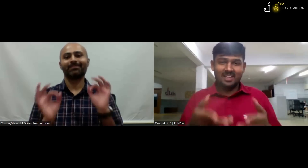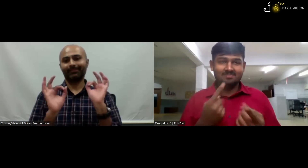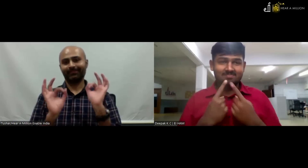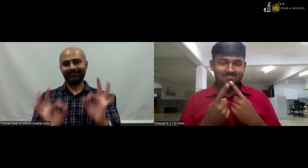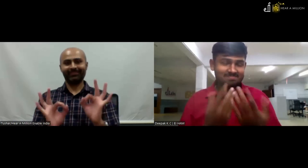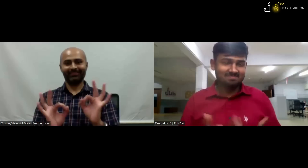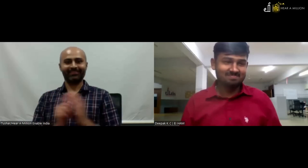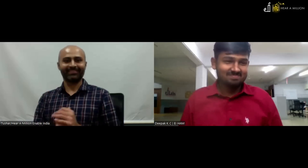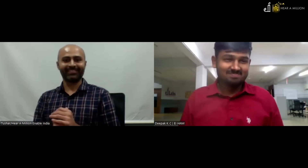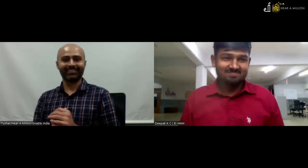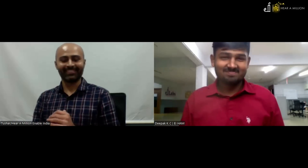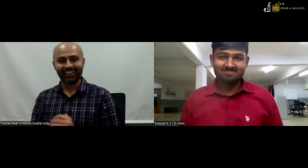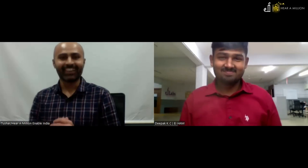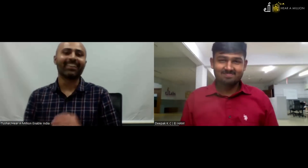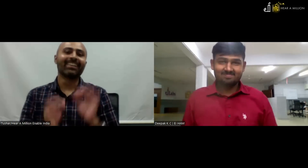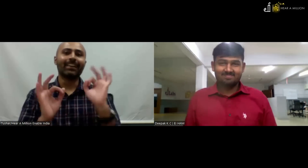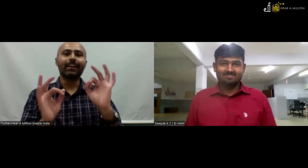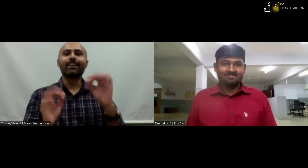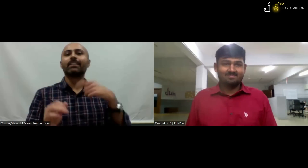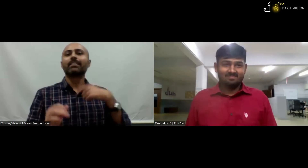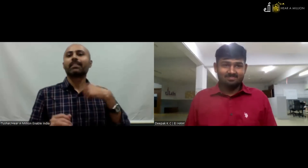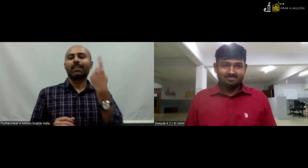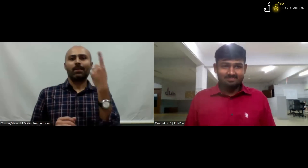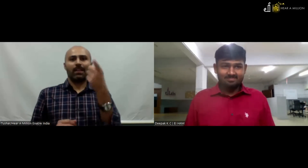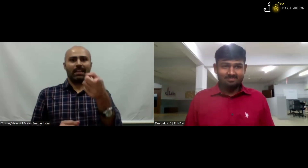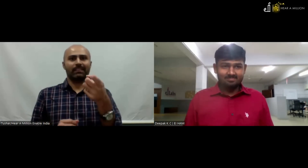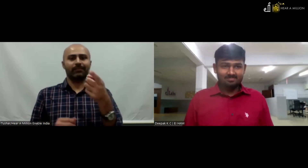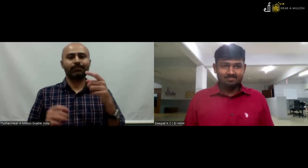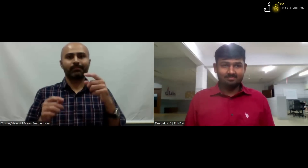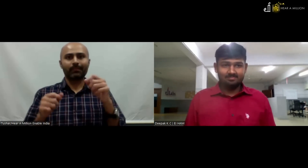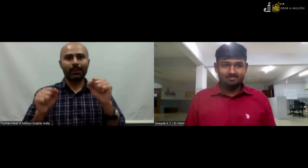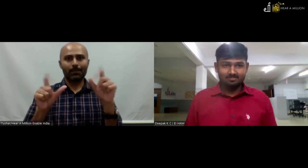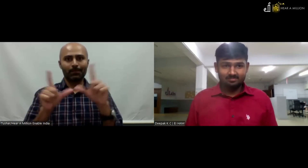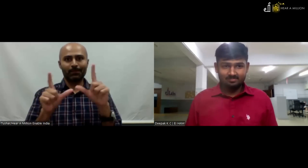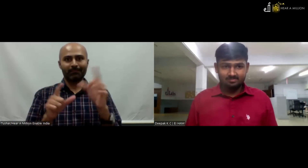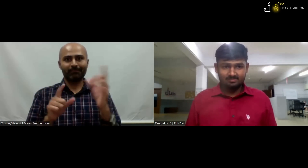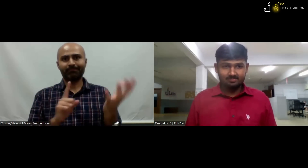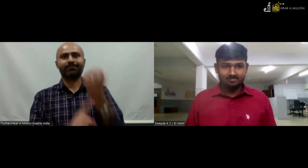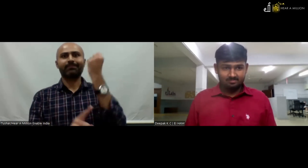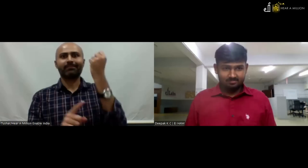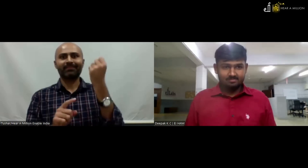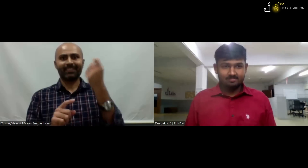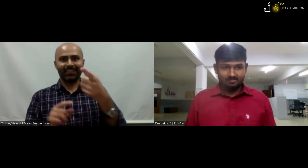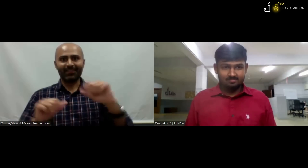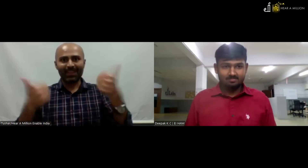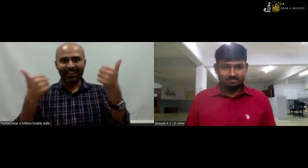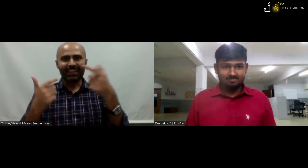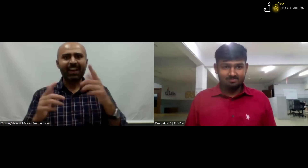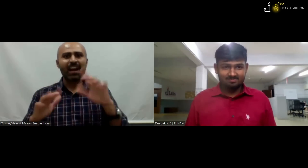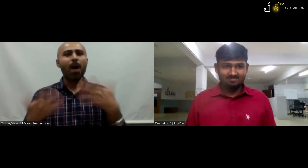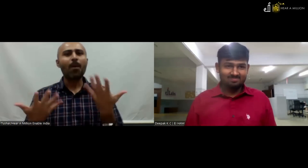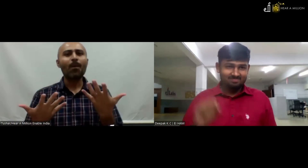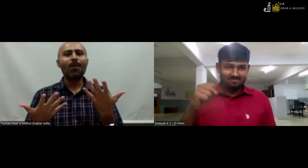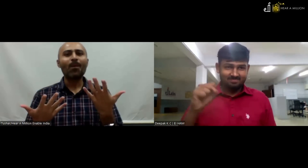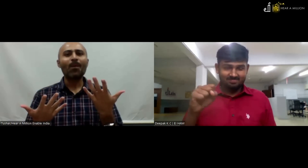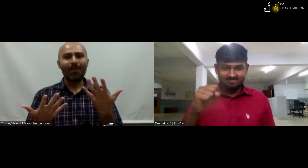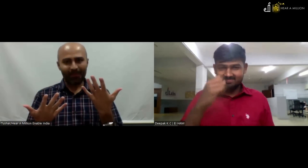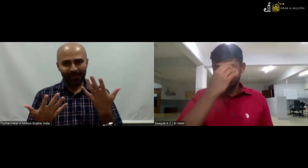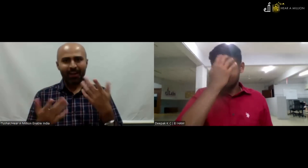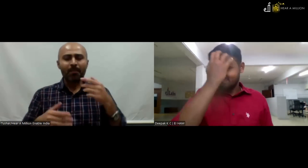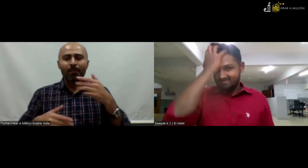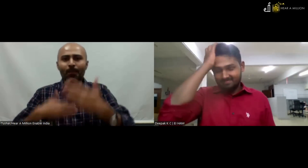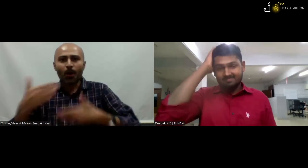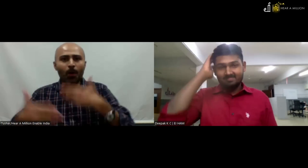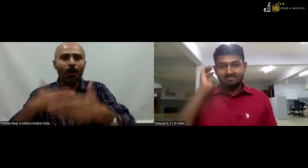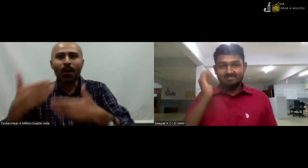kind of opportunities to the deaf community in India, and also giving a lot of other content on social media. So Tushar here,